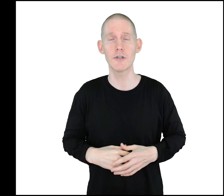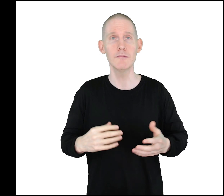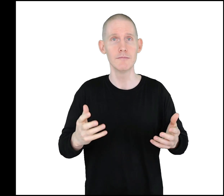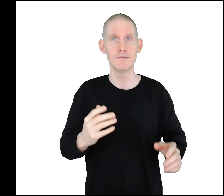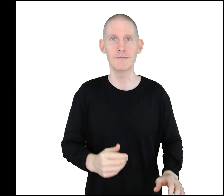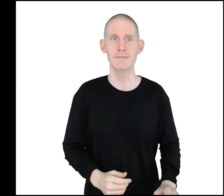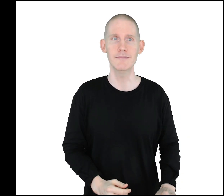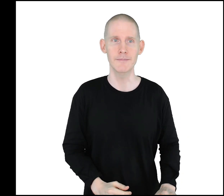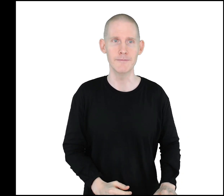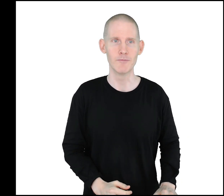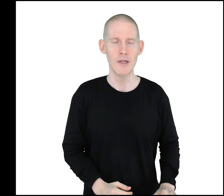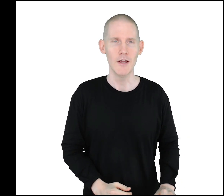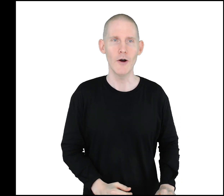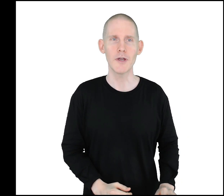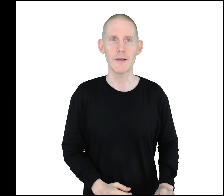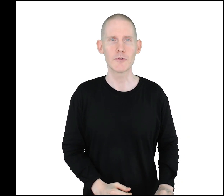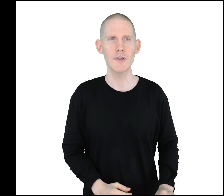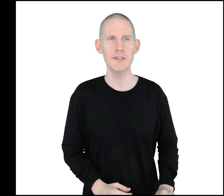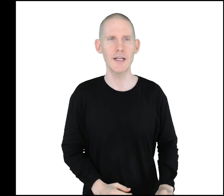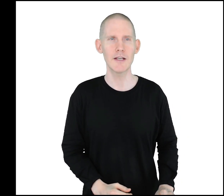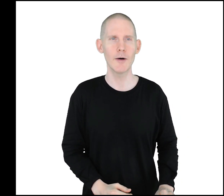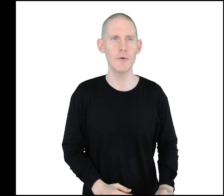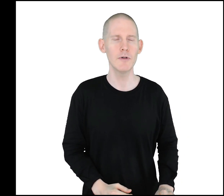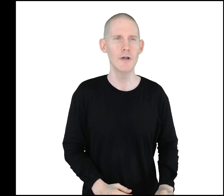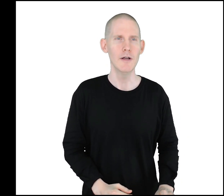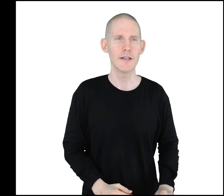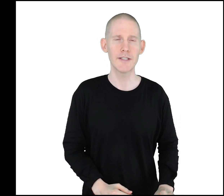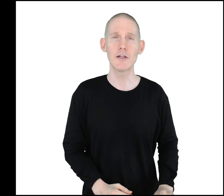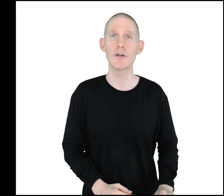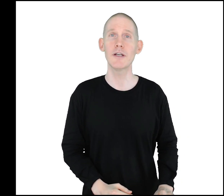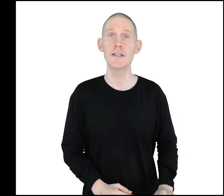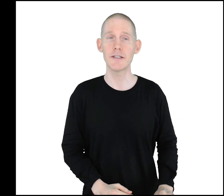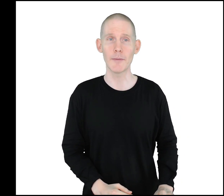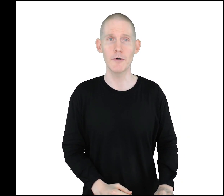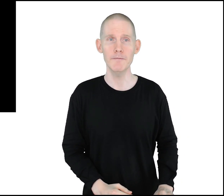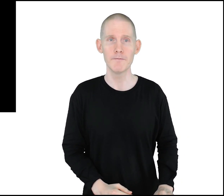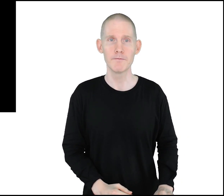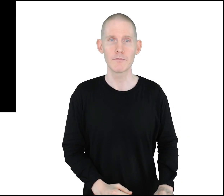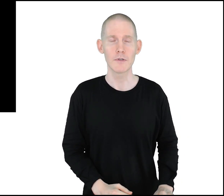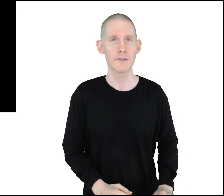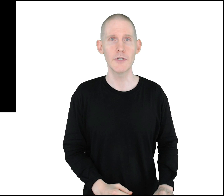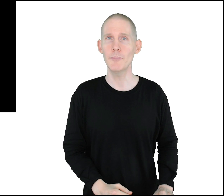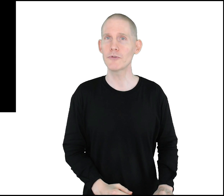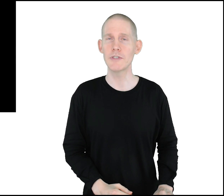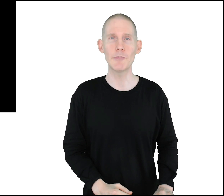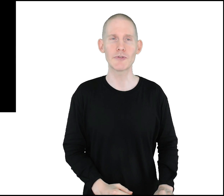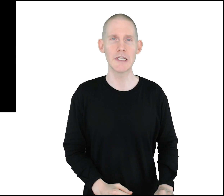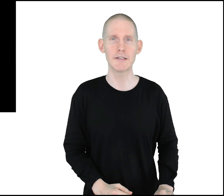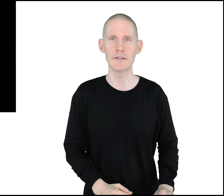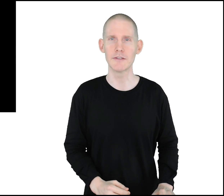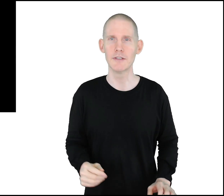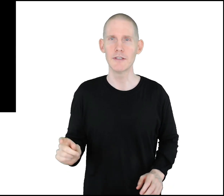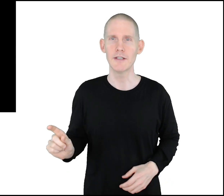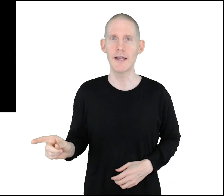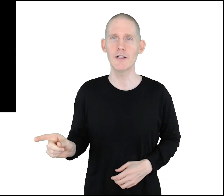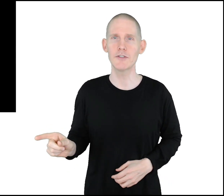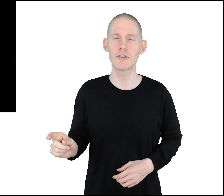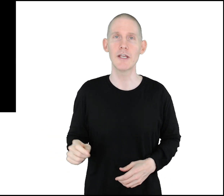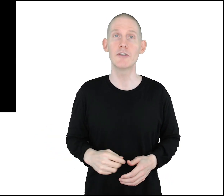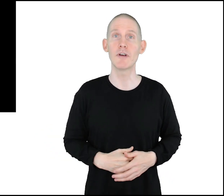future. Okay, so let's take a look at an example. Simple sentence. English, he